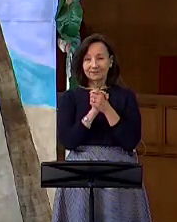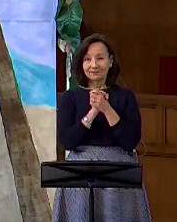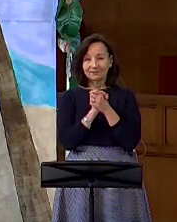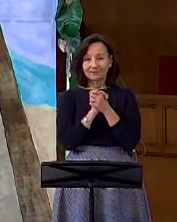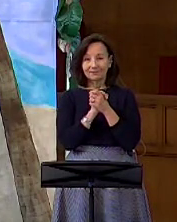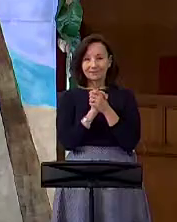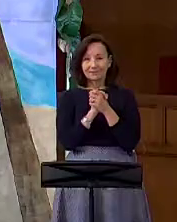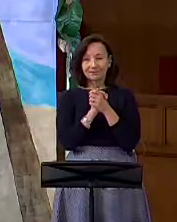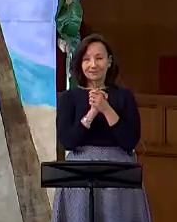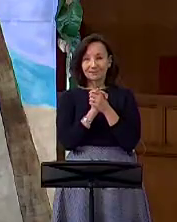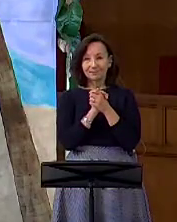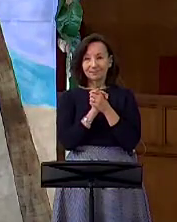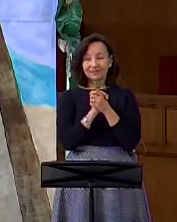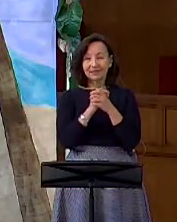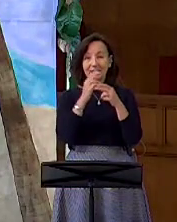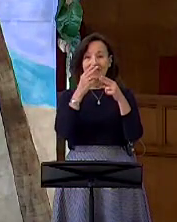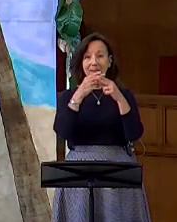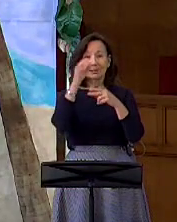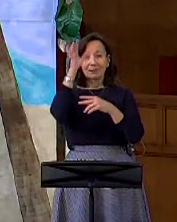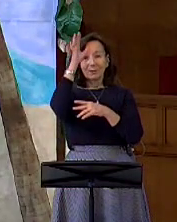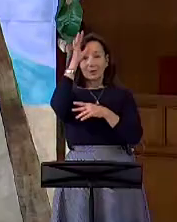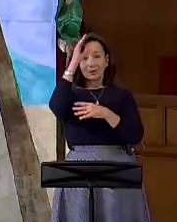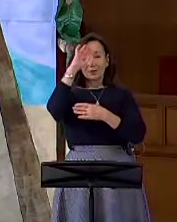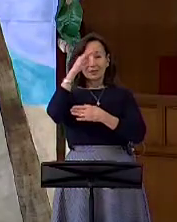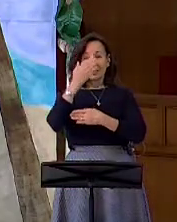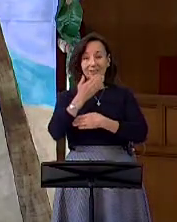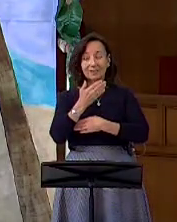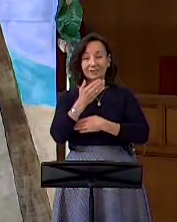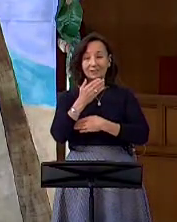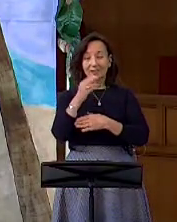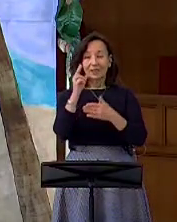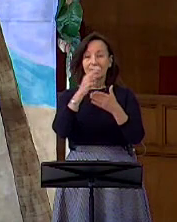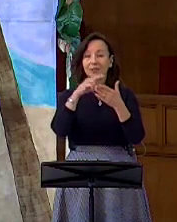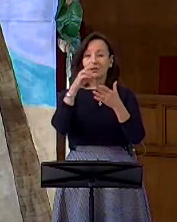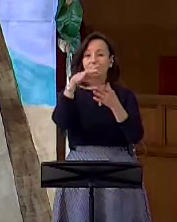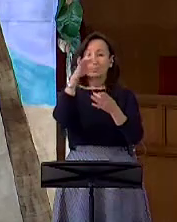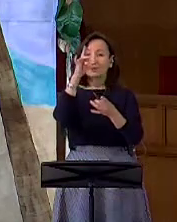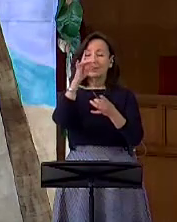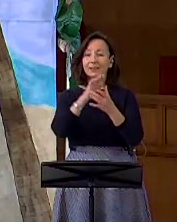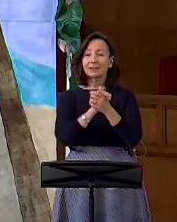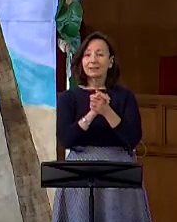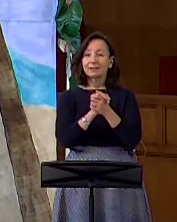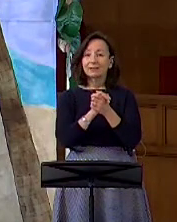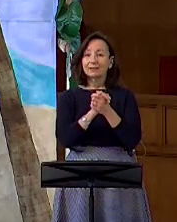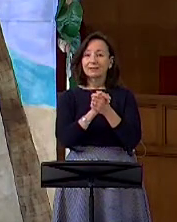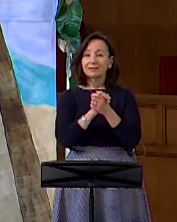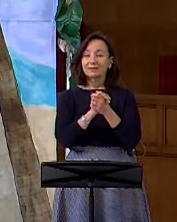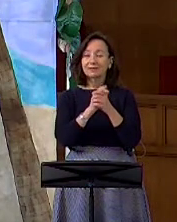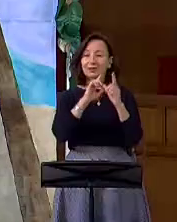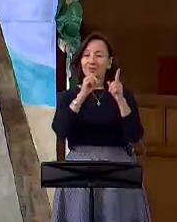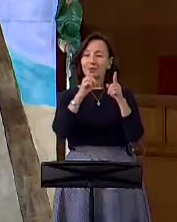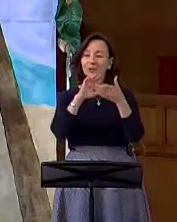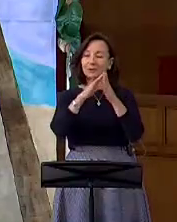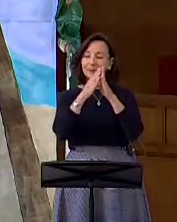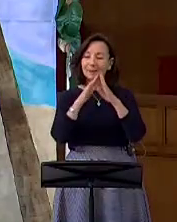So, in the name of the Father, and of the Son, and of the Holy Spirit, go in